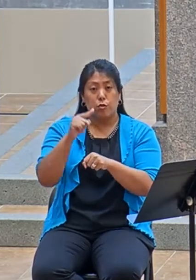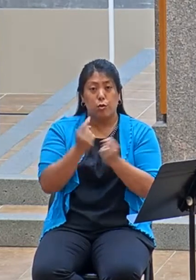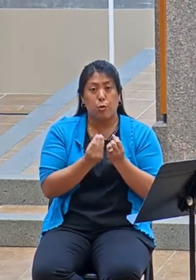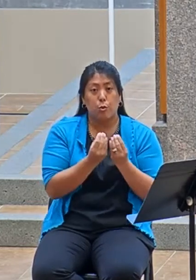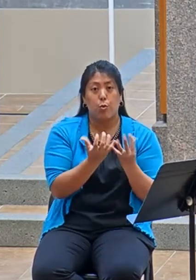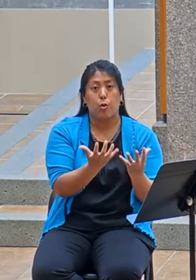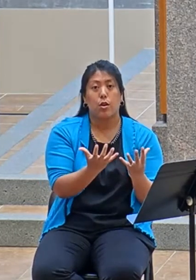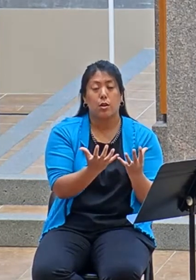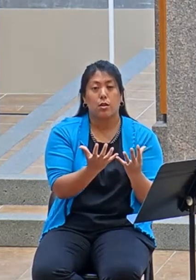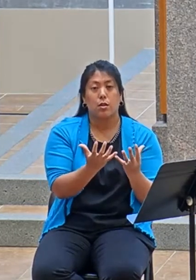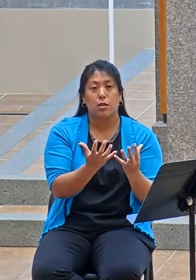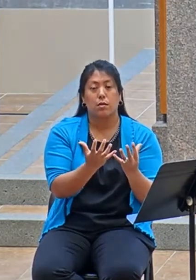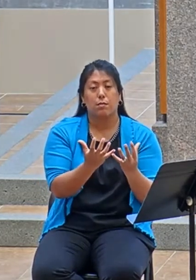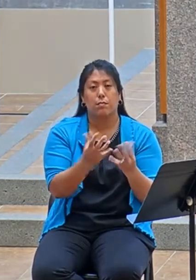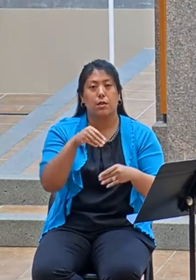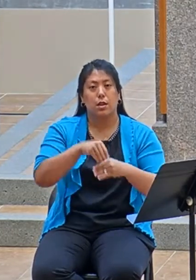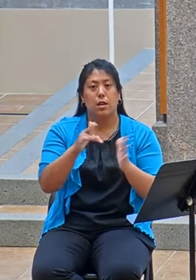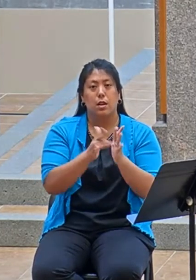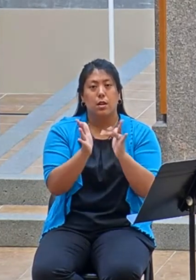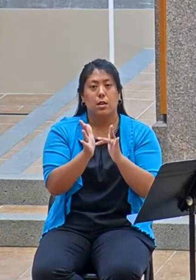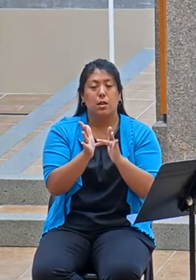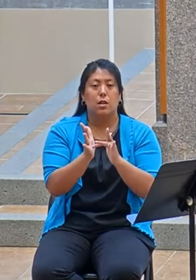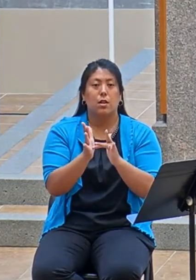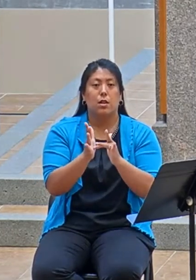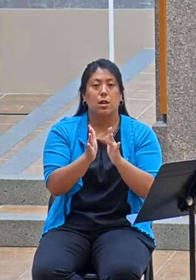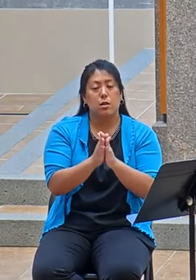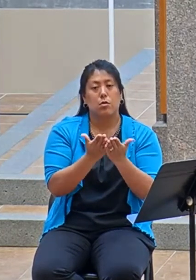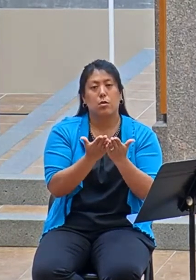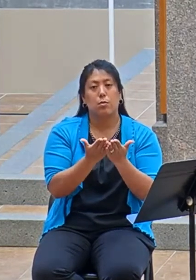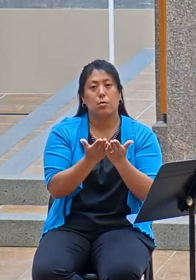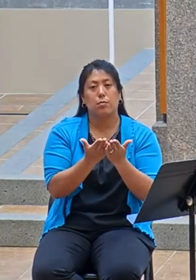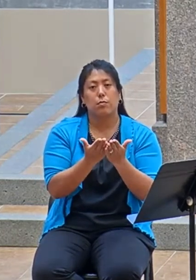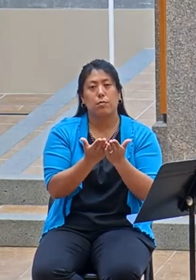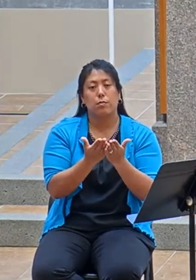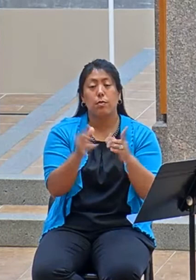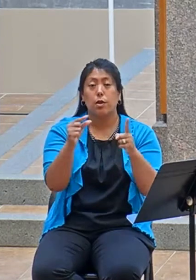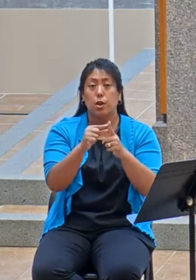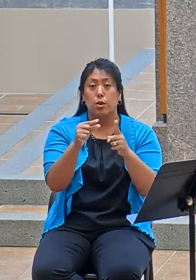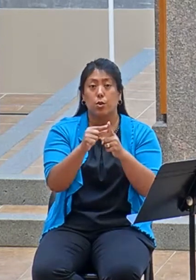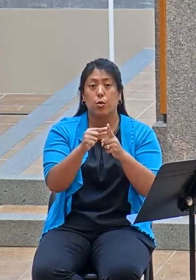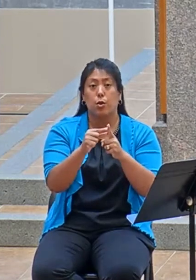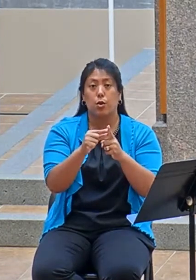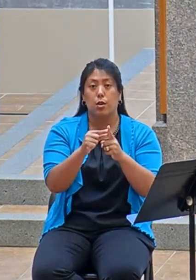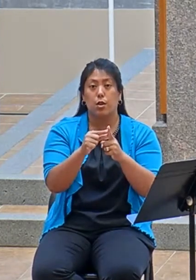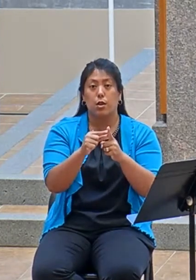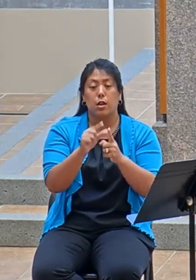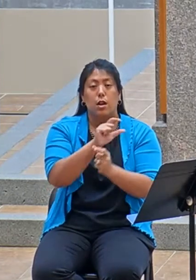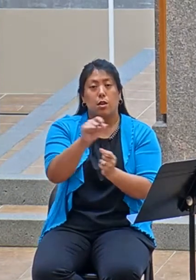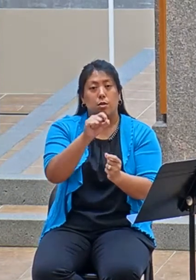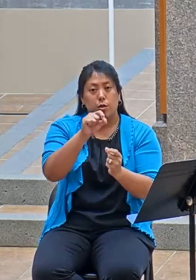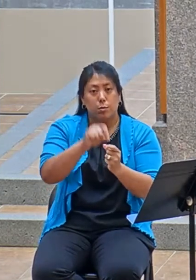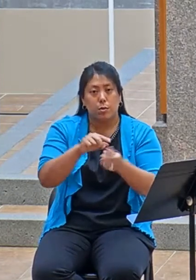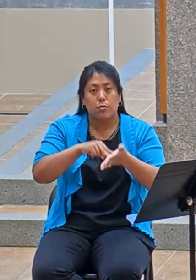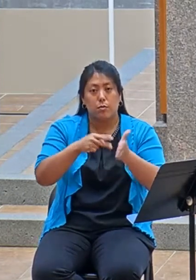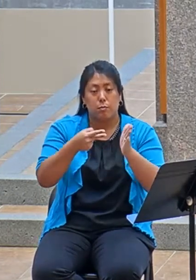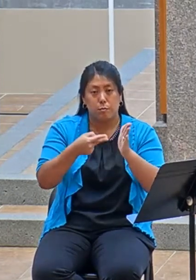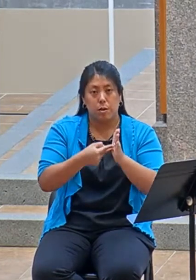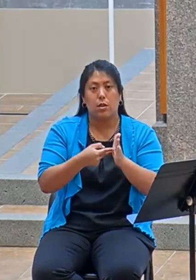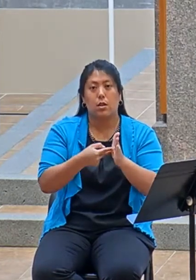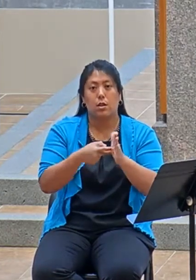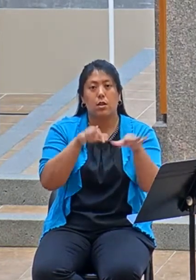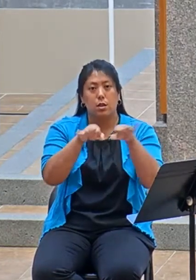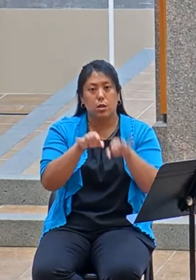is actually, many scripture scholars believe it is a word that is identifying a specific weed that as it